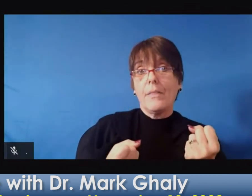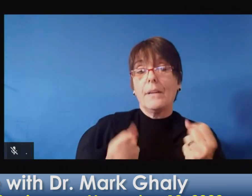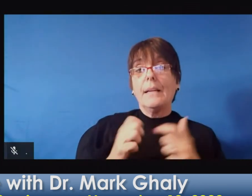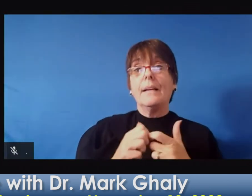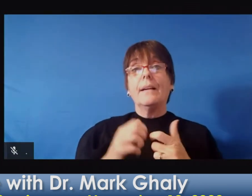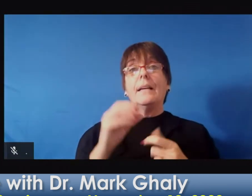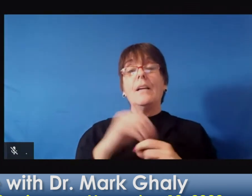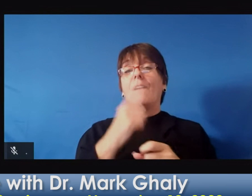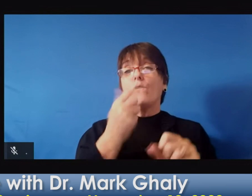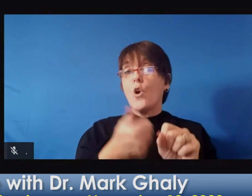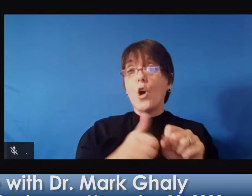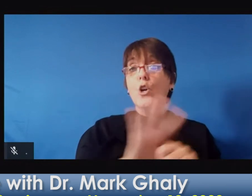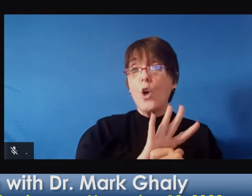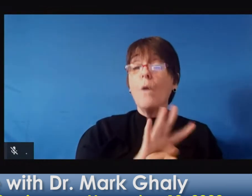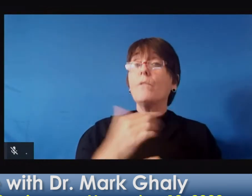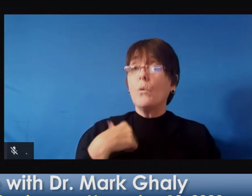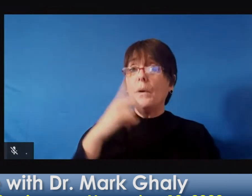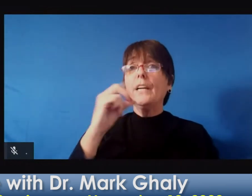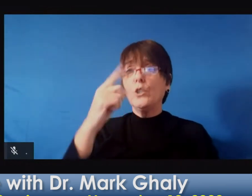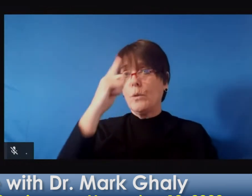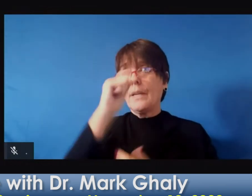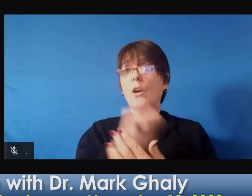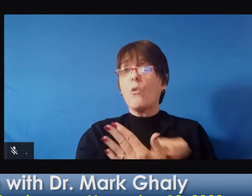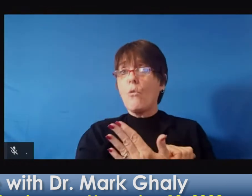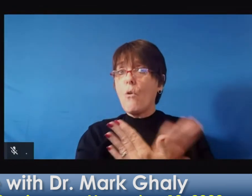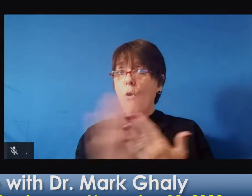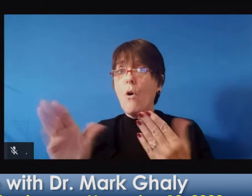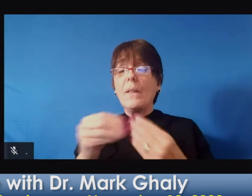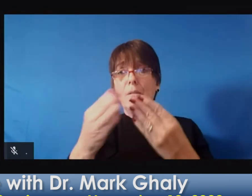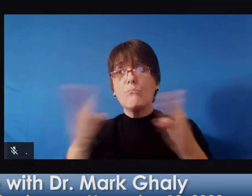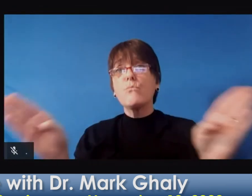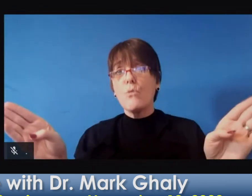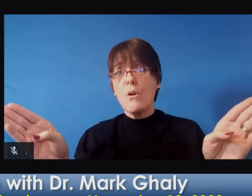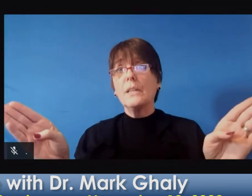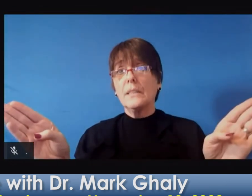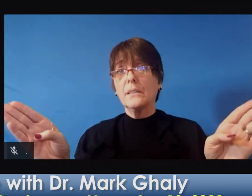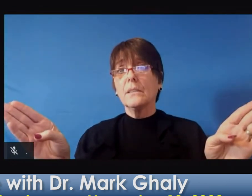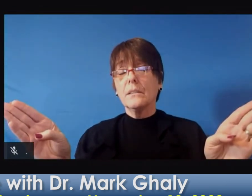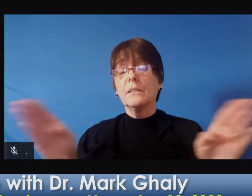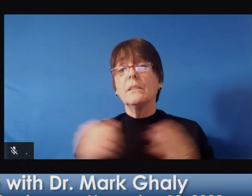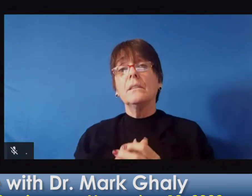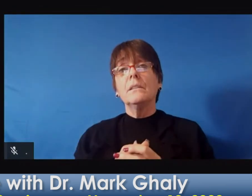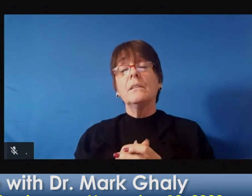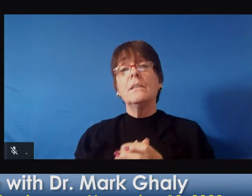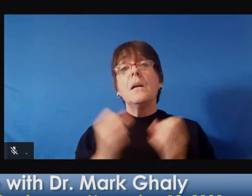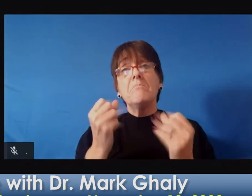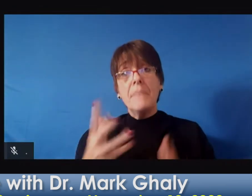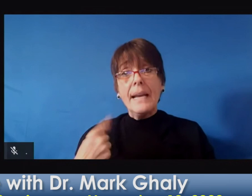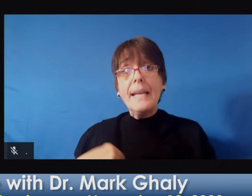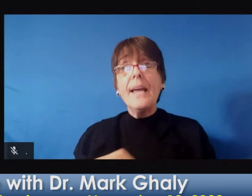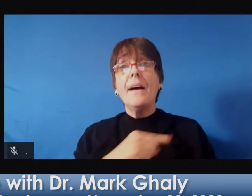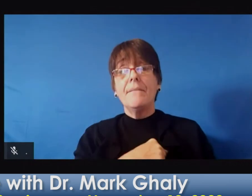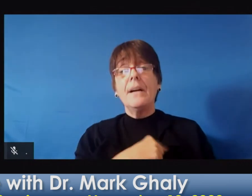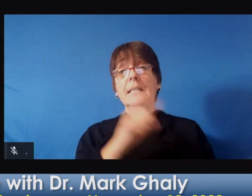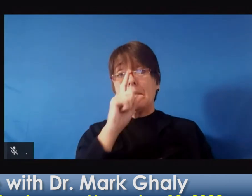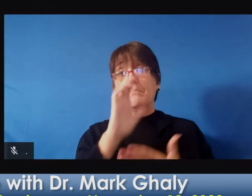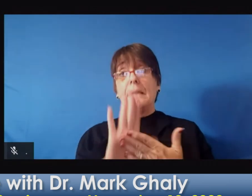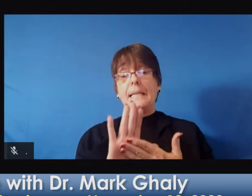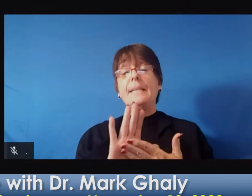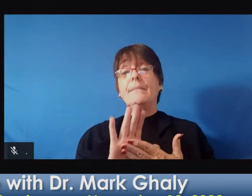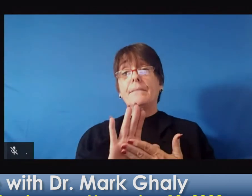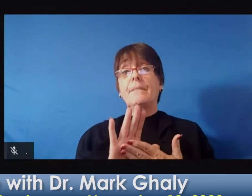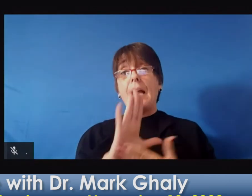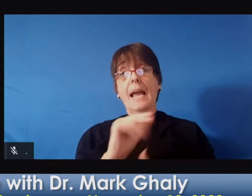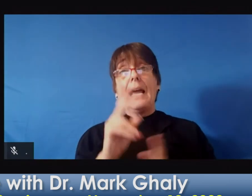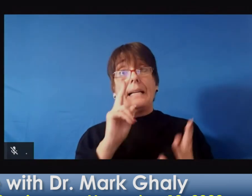or COVID health. We do think about it very broadly. And a number of us believe and